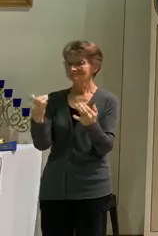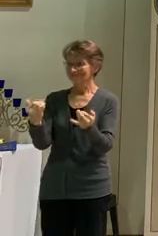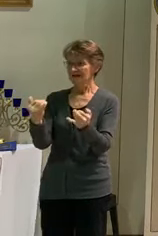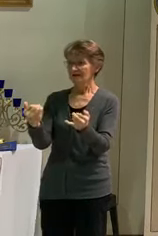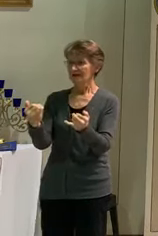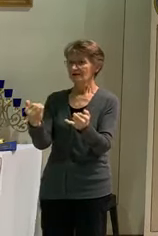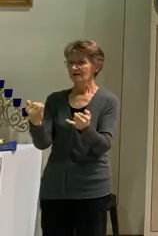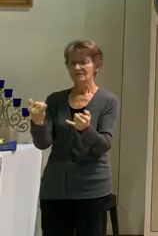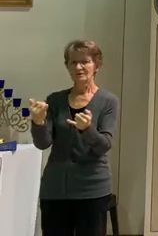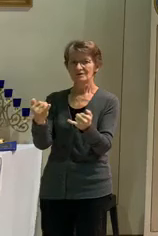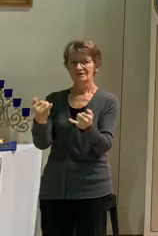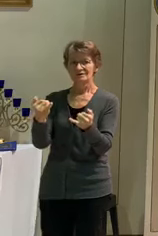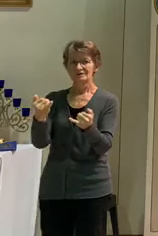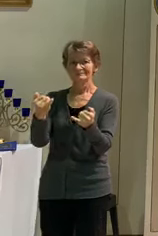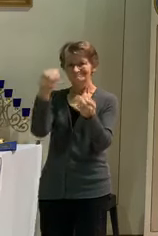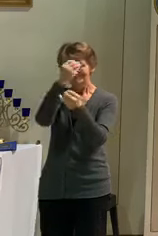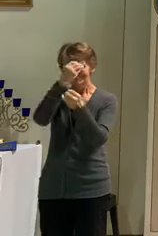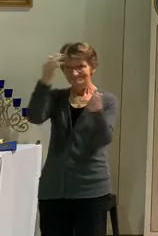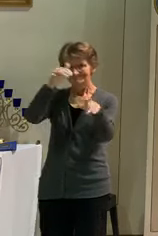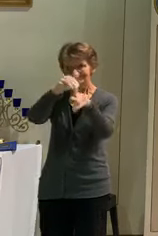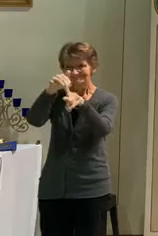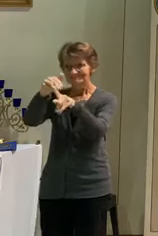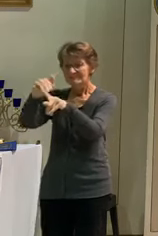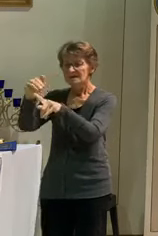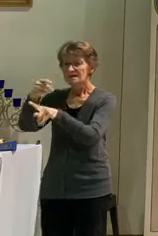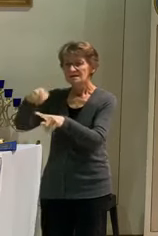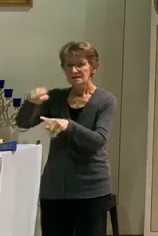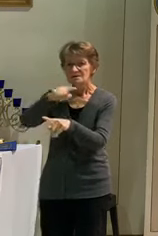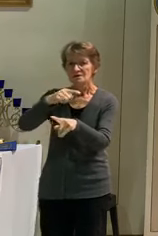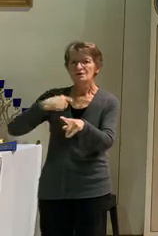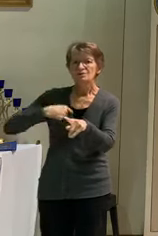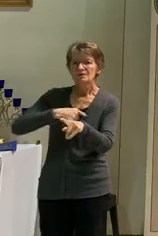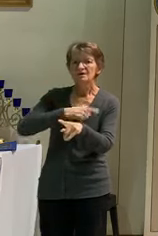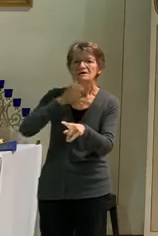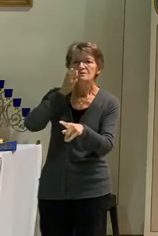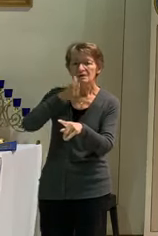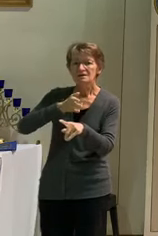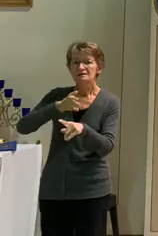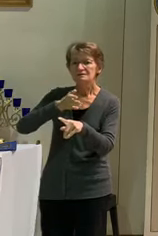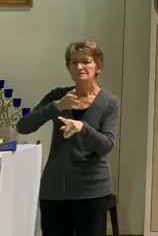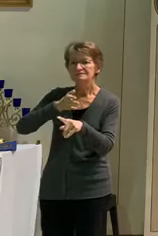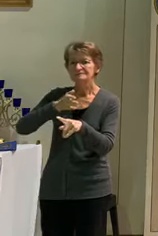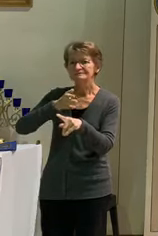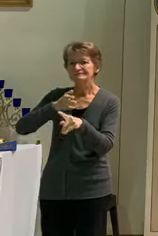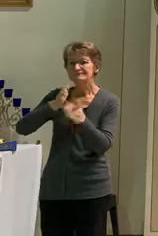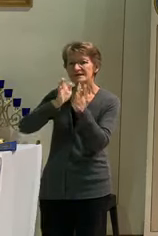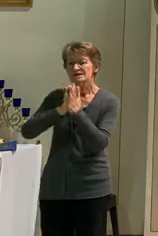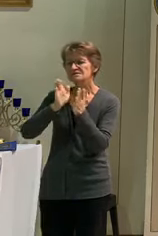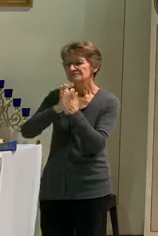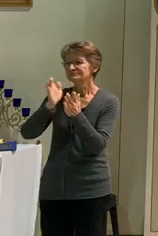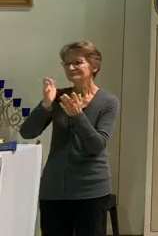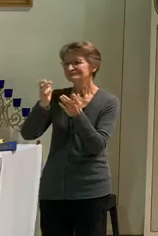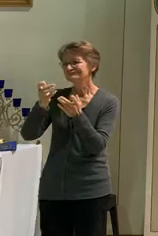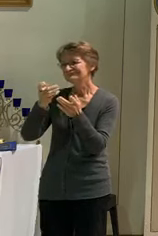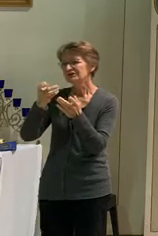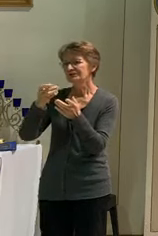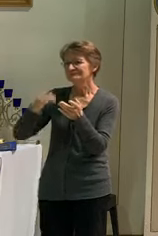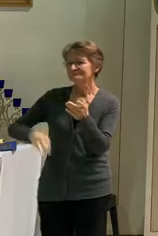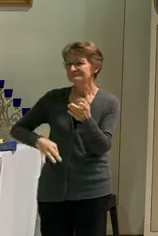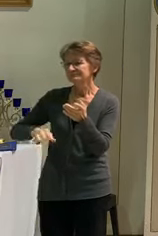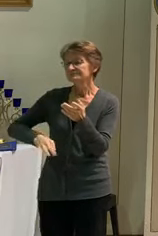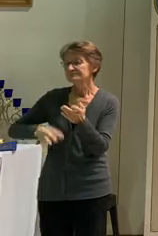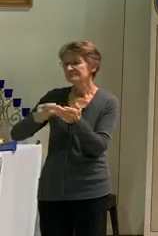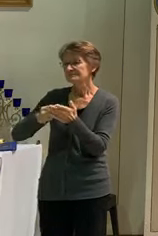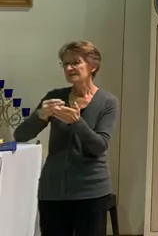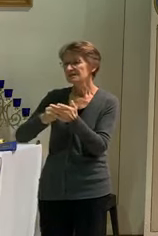of letting you, the parishioners, know that will be happening as we move into a capital campaign to raise